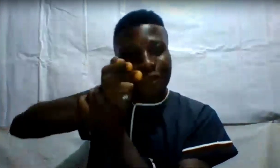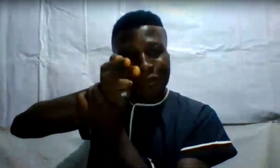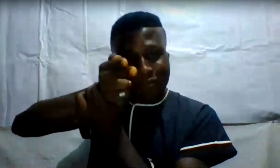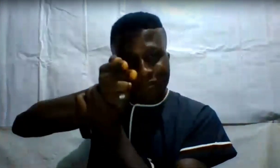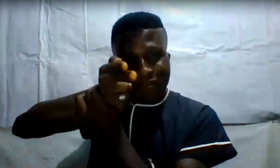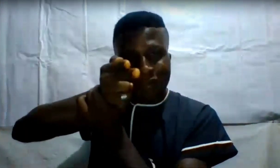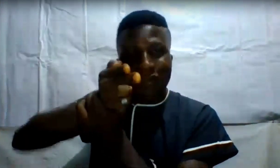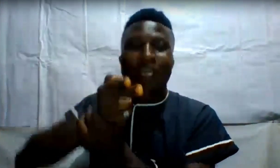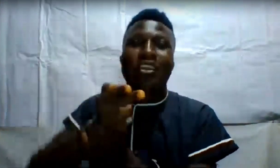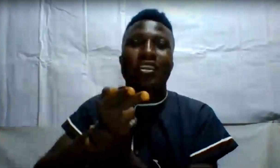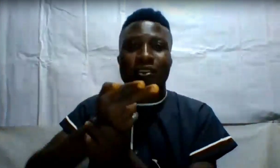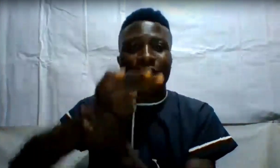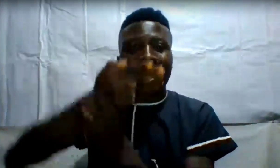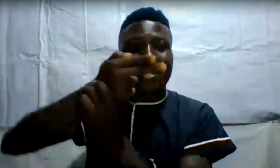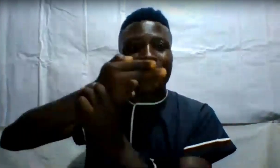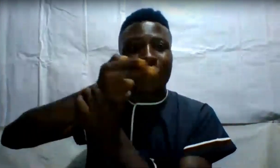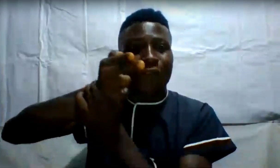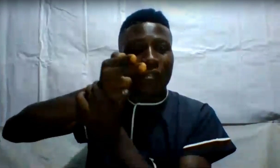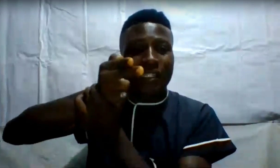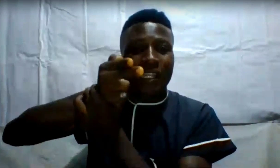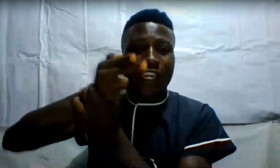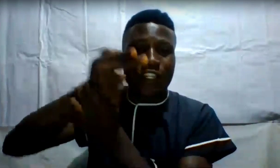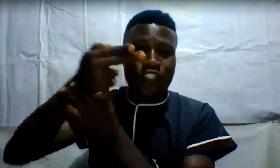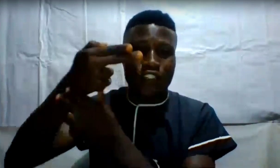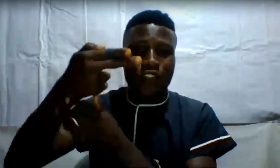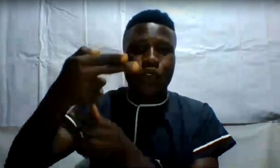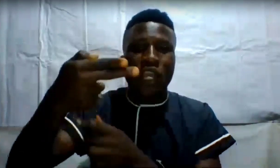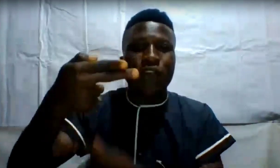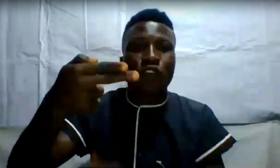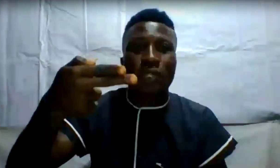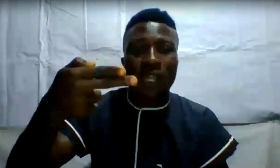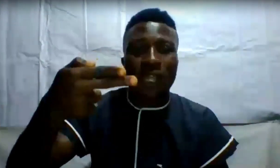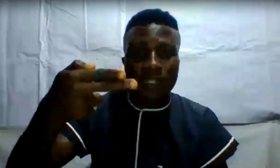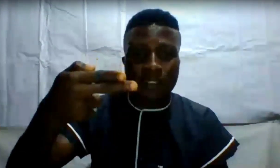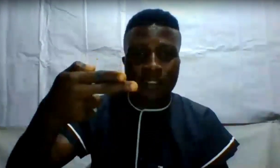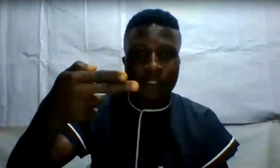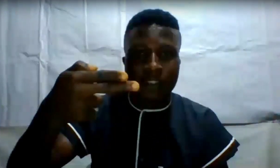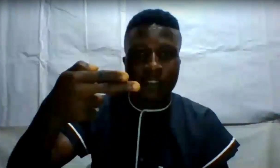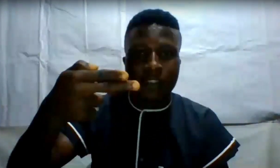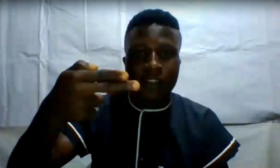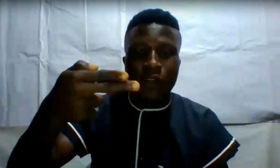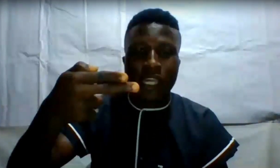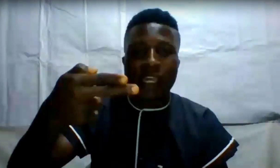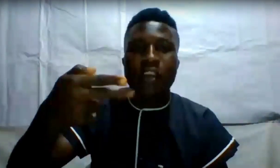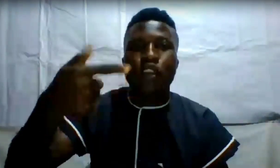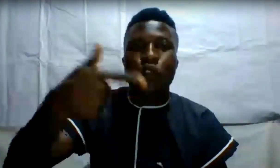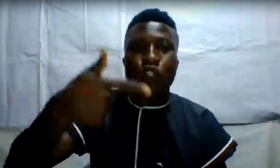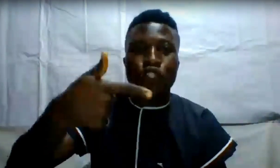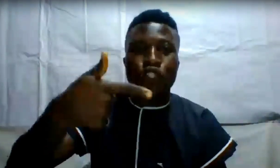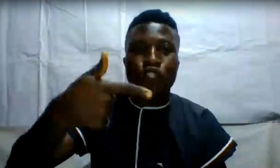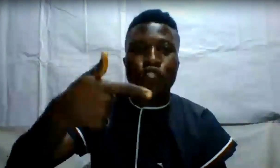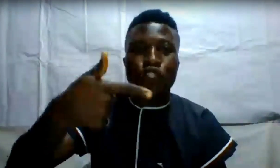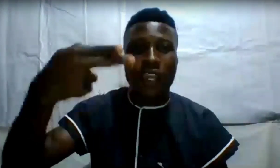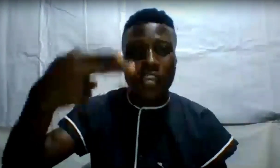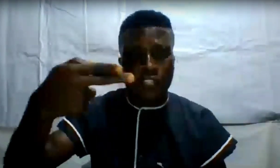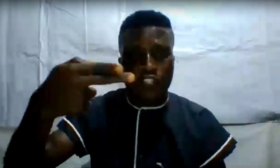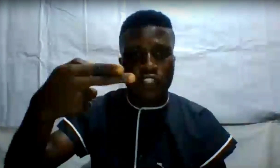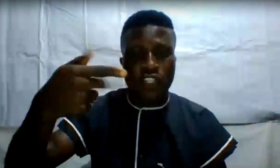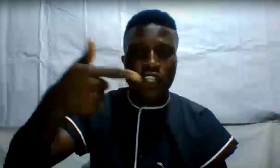A gun, right? Or letter H. So you have something like this. Okay, so G, H, G,